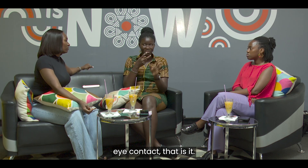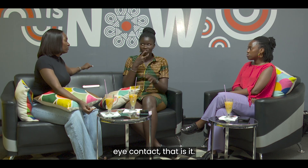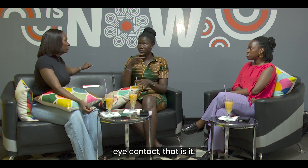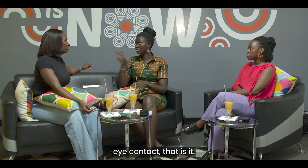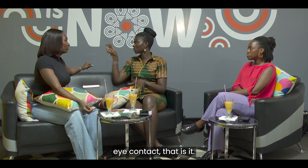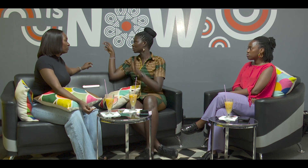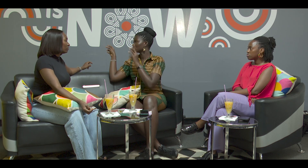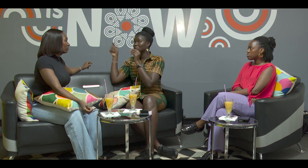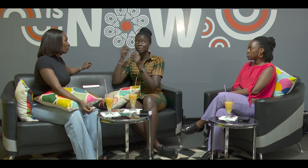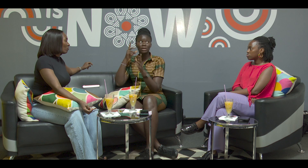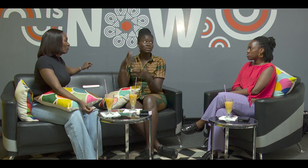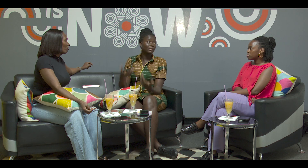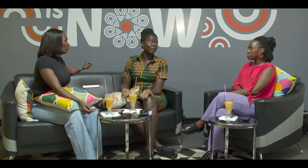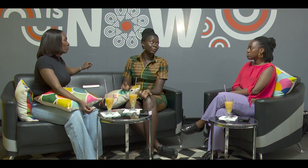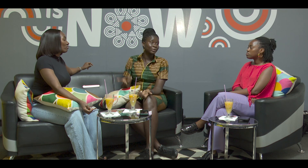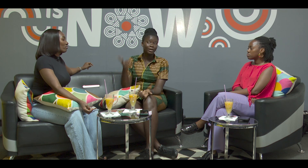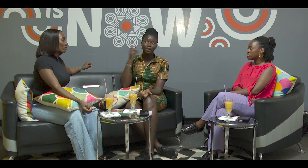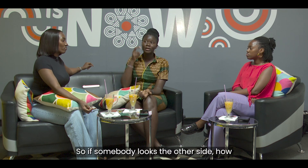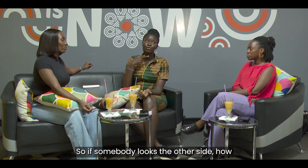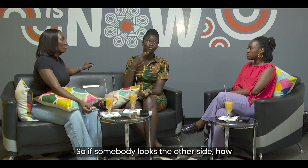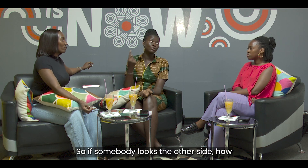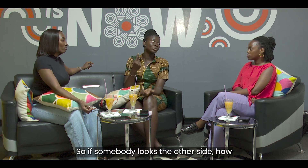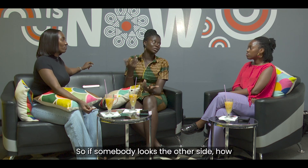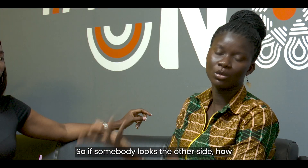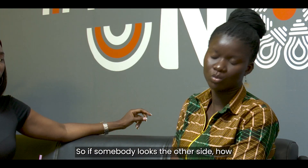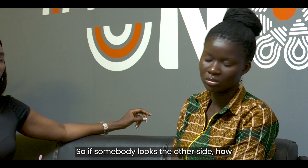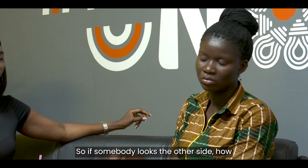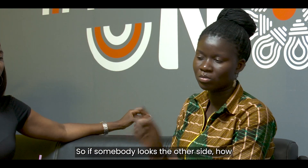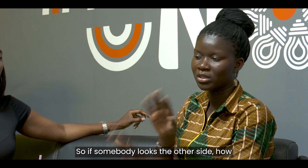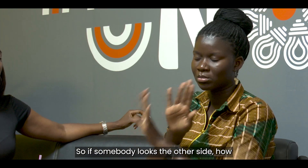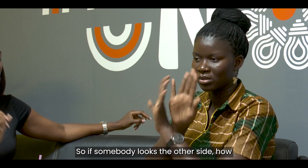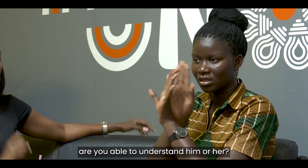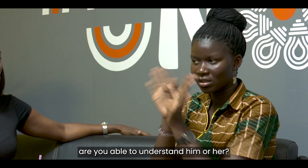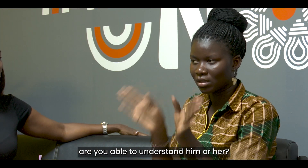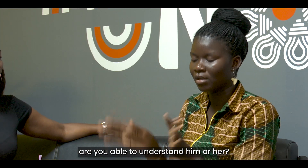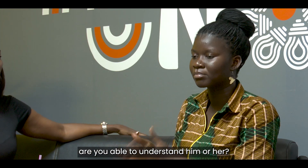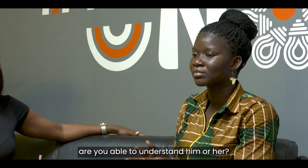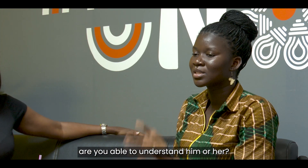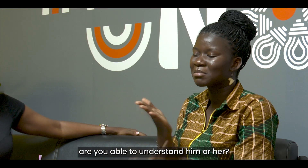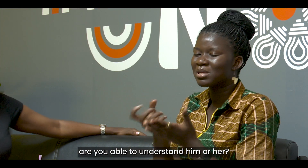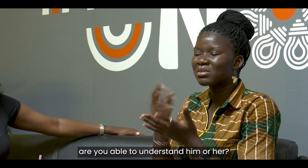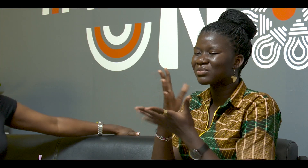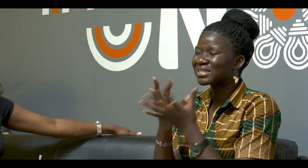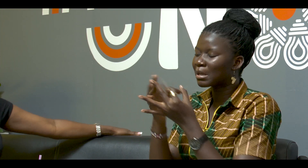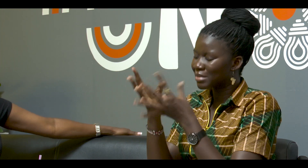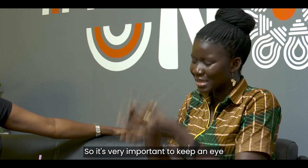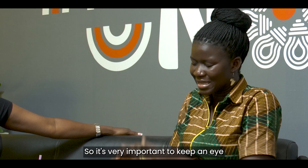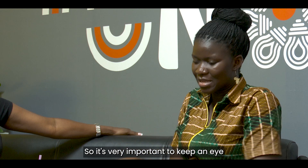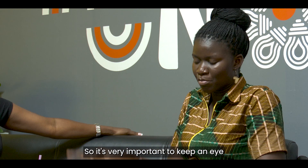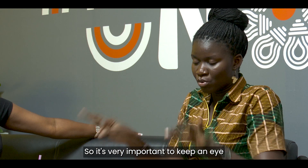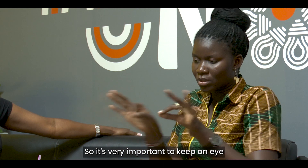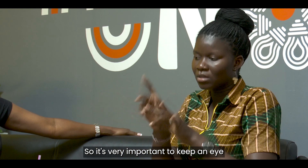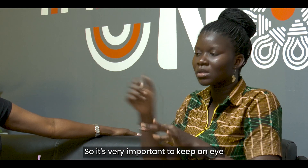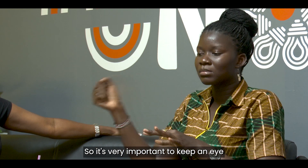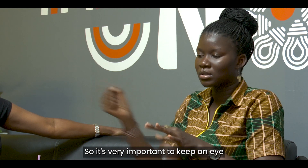it. So if somebody looks the other side, how are you able to understand him or her? So it is very important to keep an eye